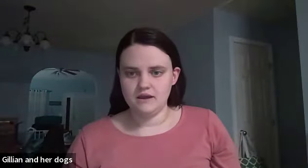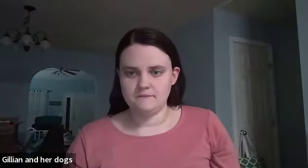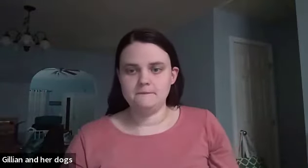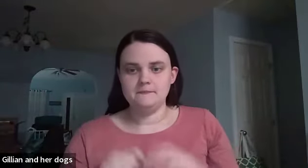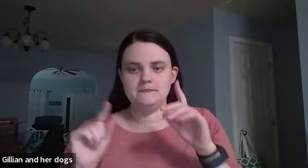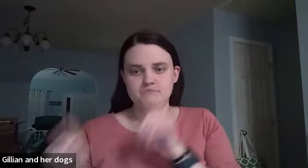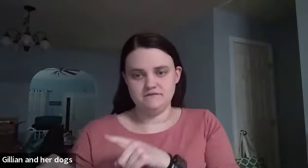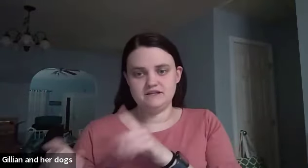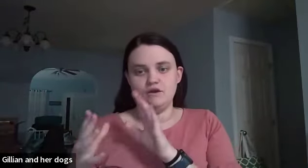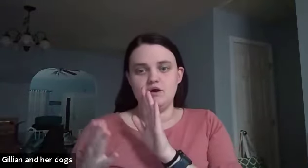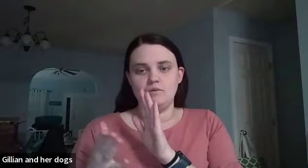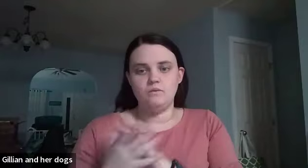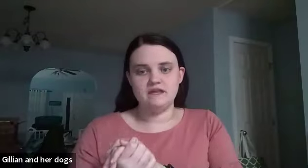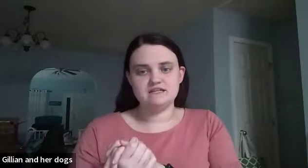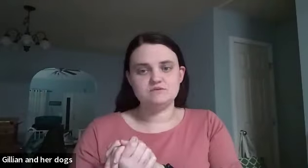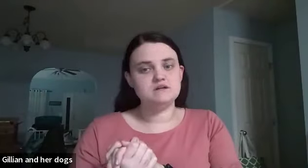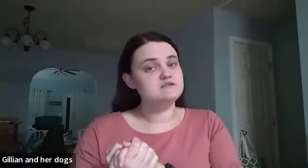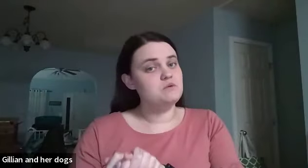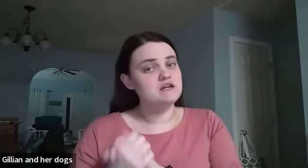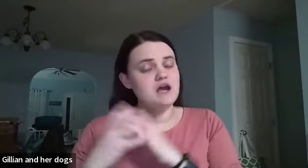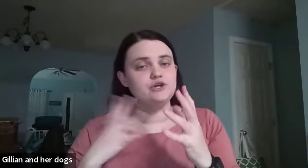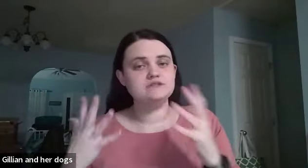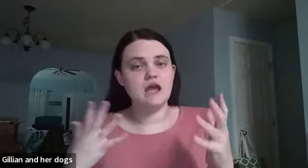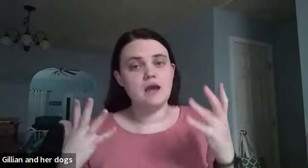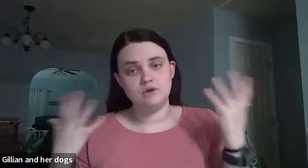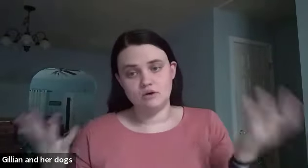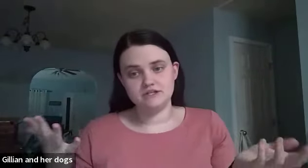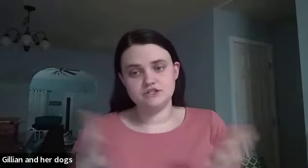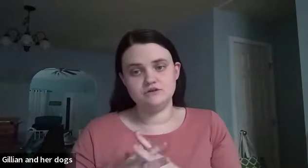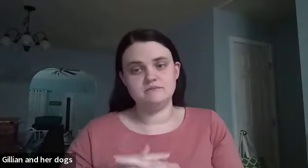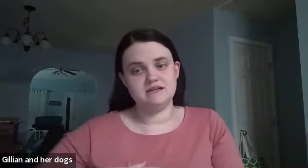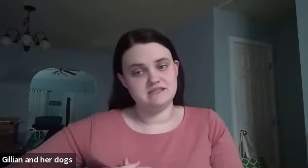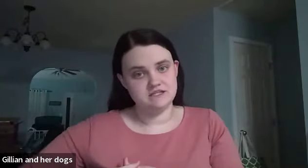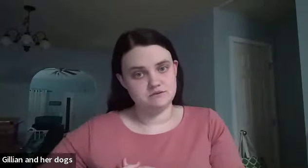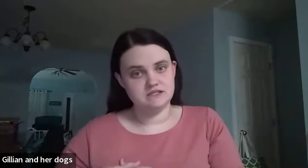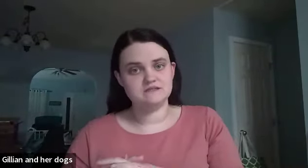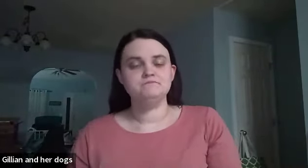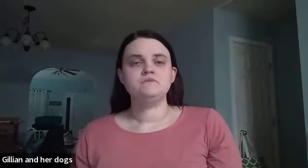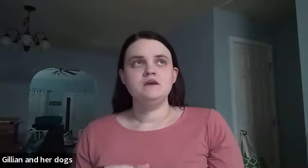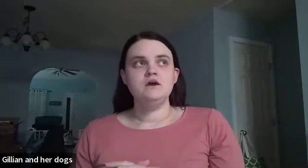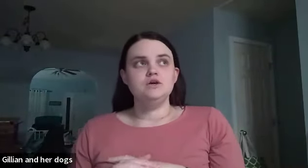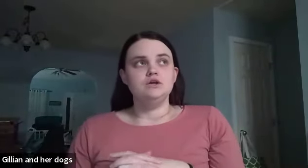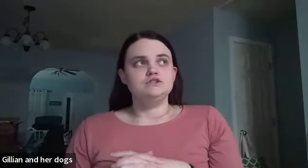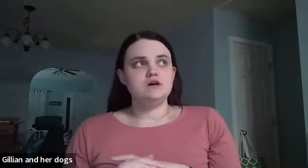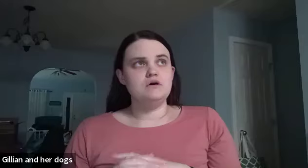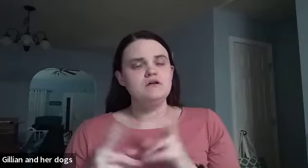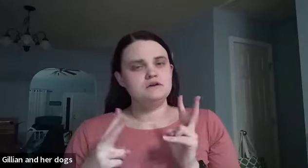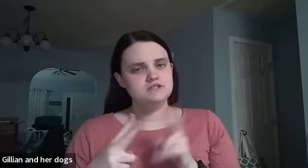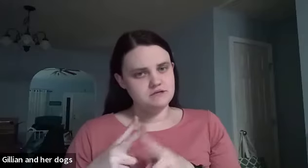Okay, perfect. The next one was is how do you say I'm going to make a sentence with these? So there are two